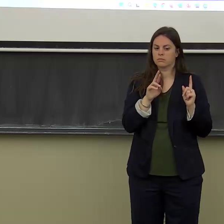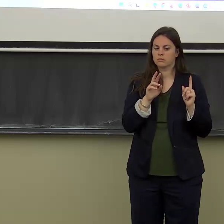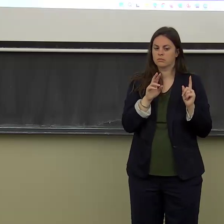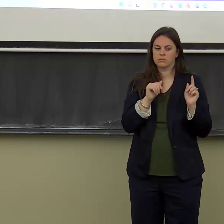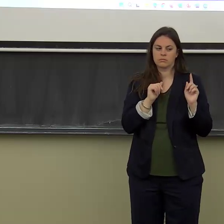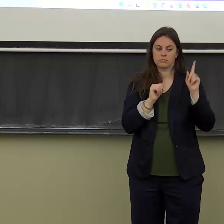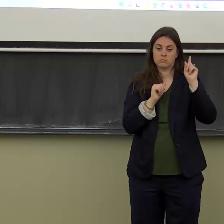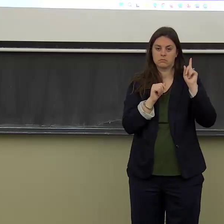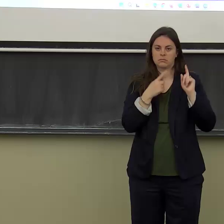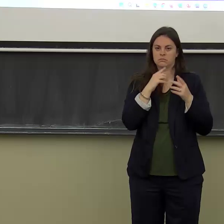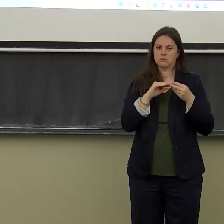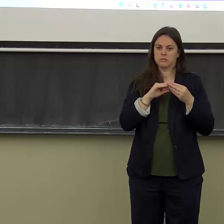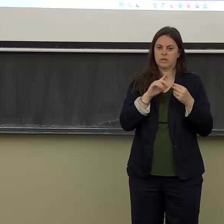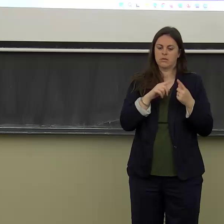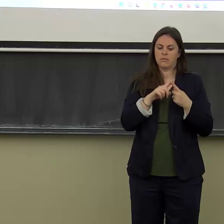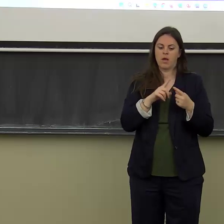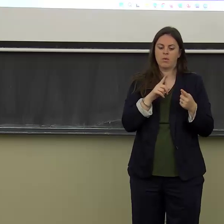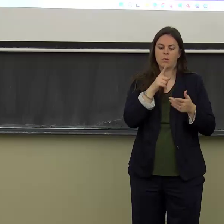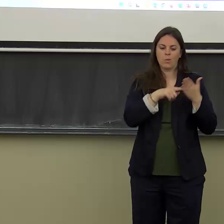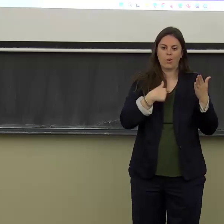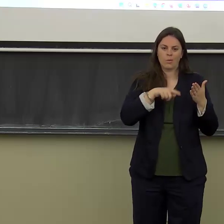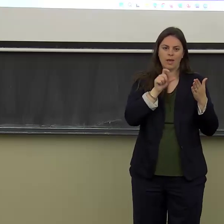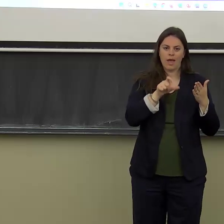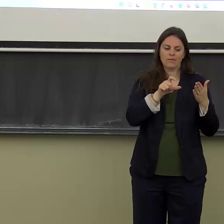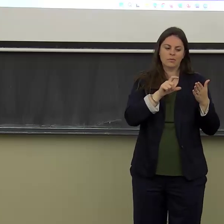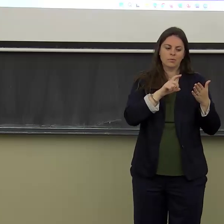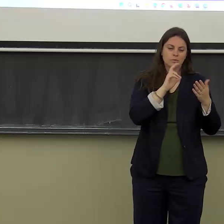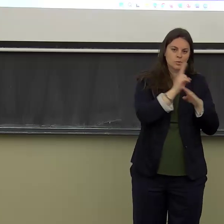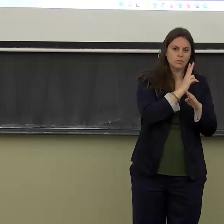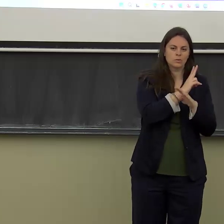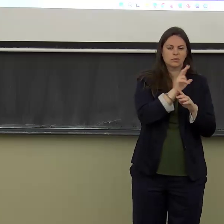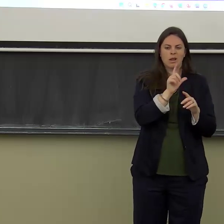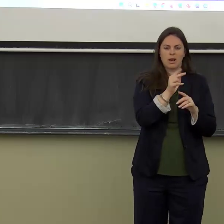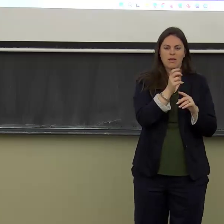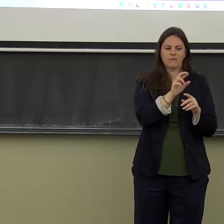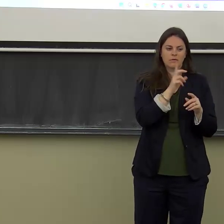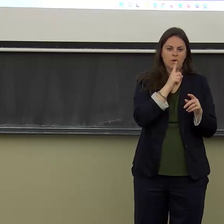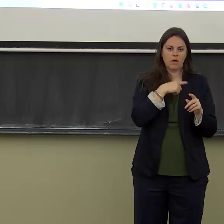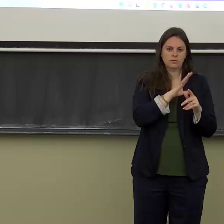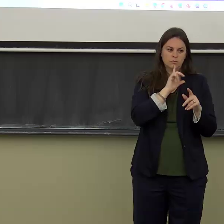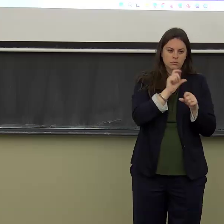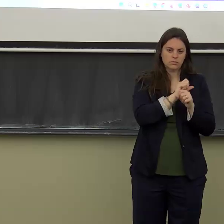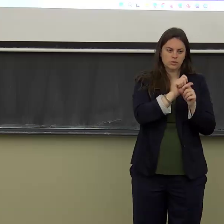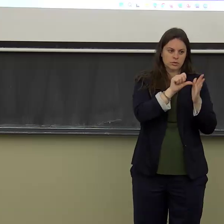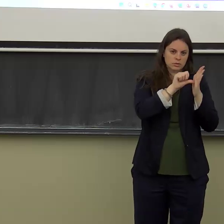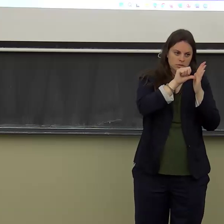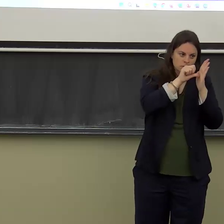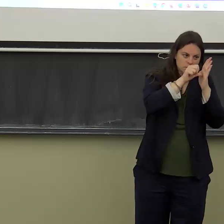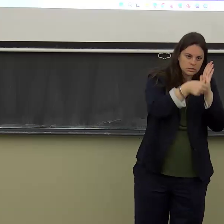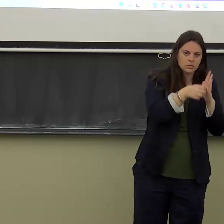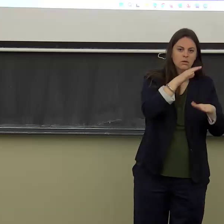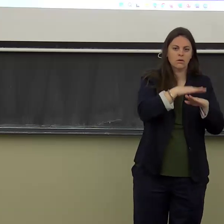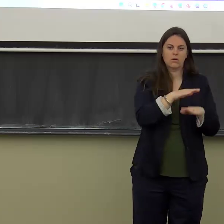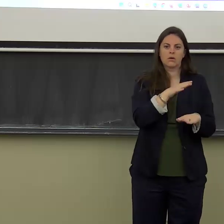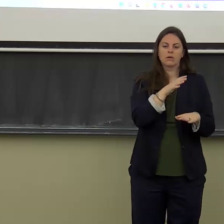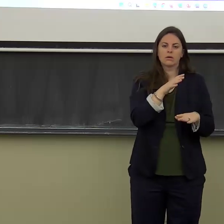push. And I think a very important lever that we have as a community is whether or not